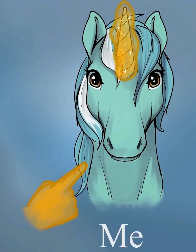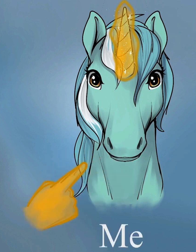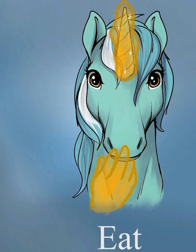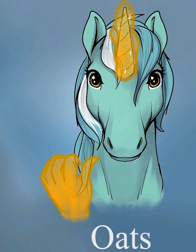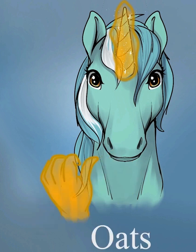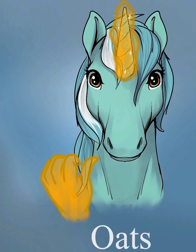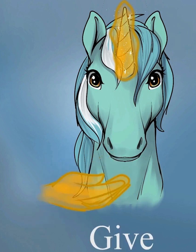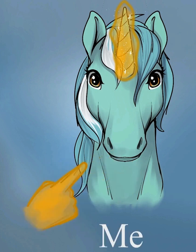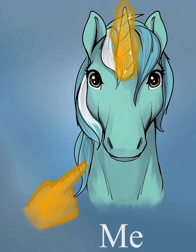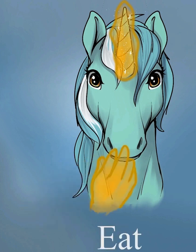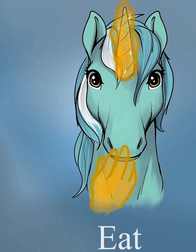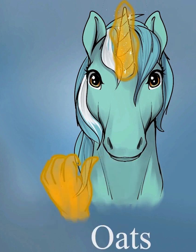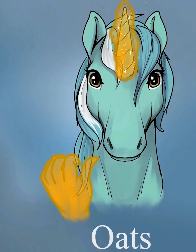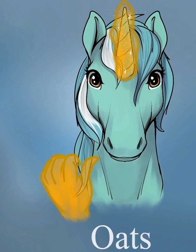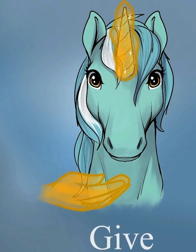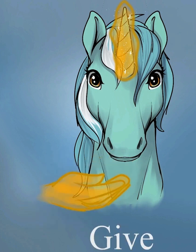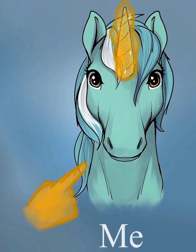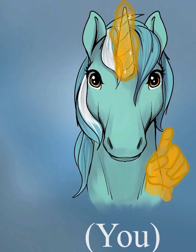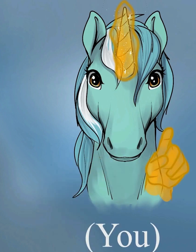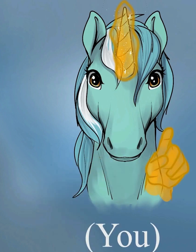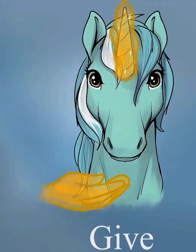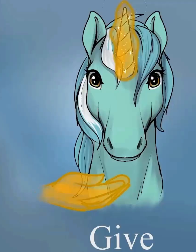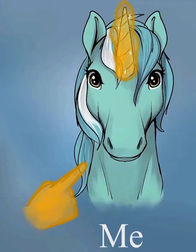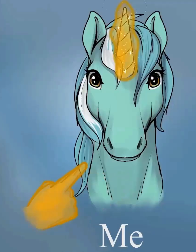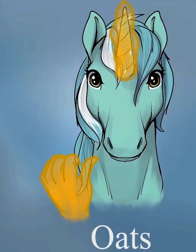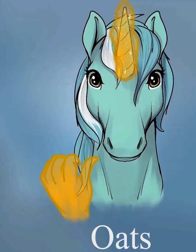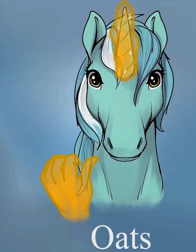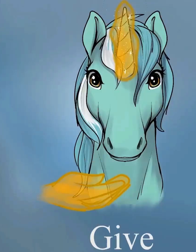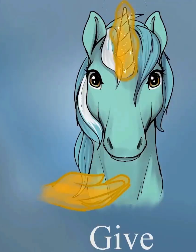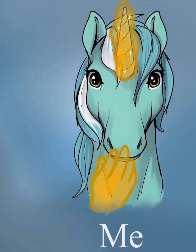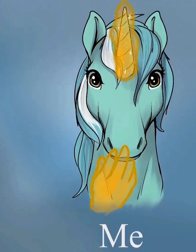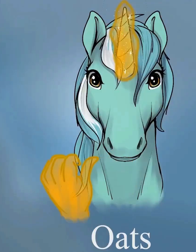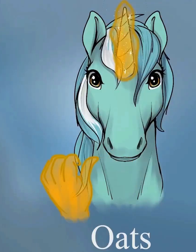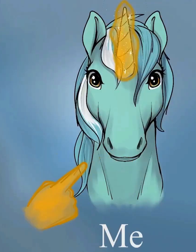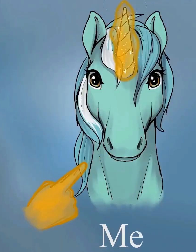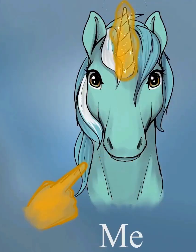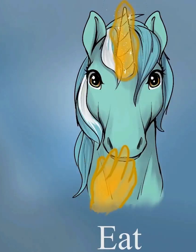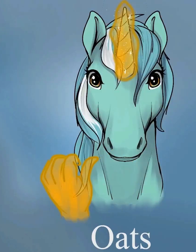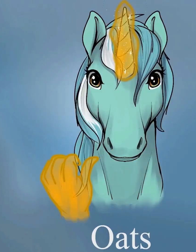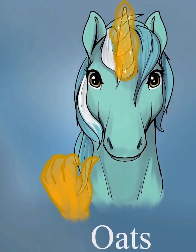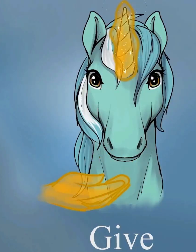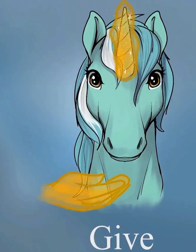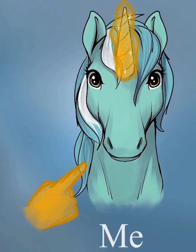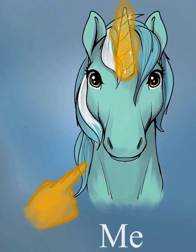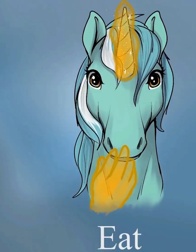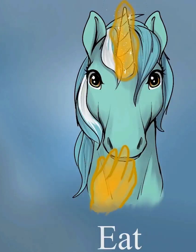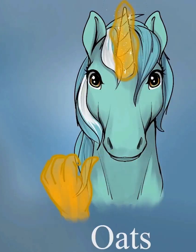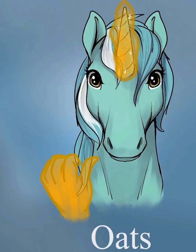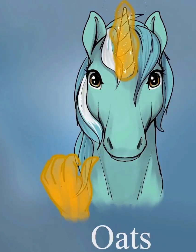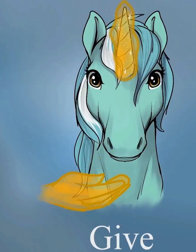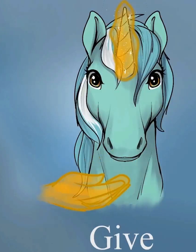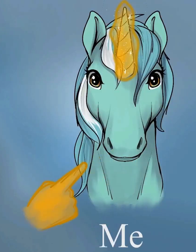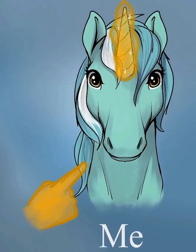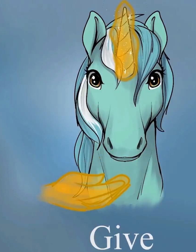me oats, give me oats, give me you. Give me oats, give me oats, me oats, give me oats, give me, give